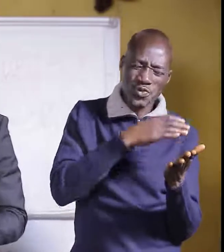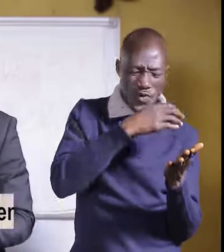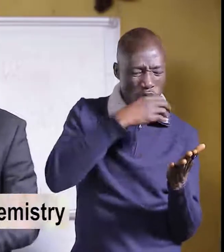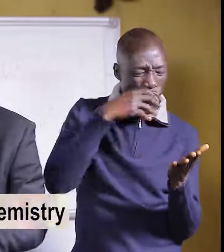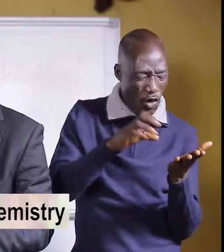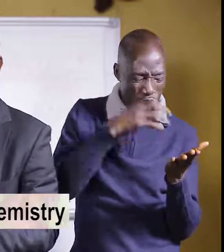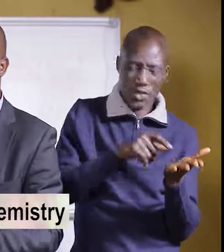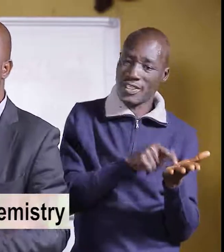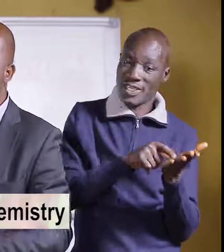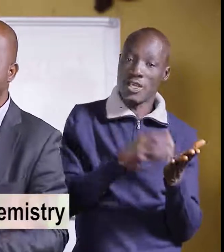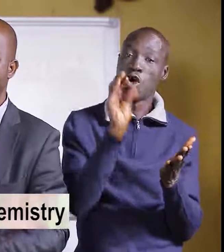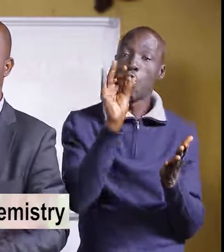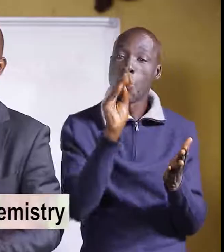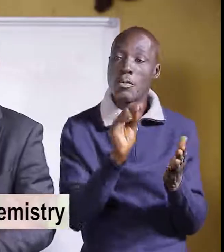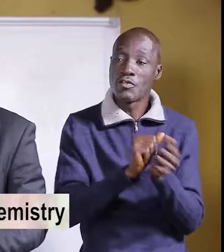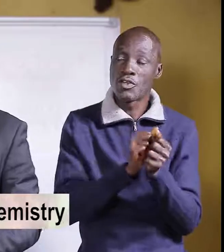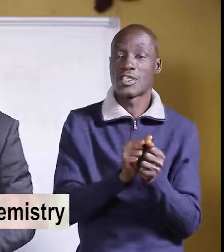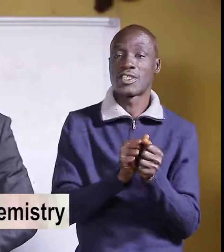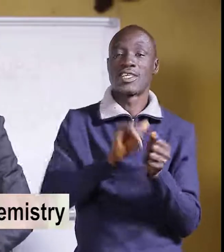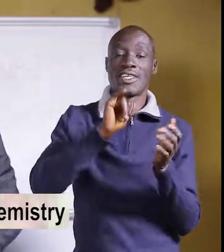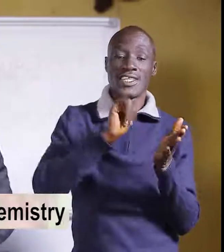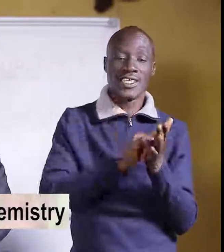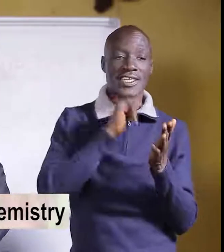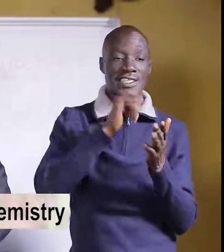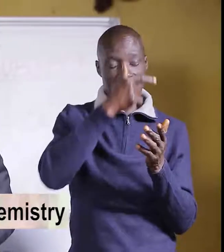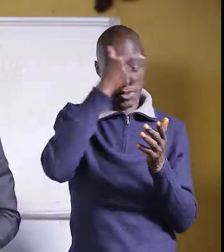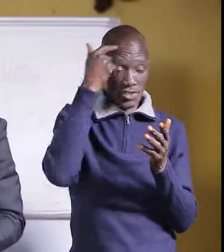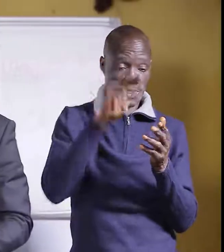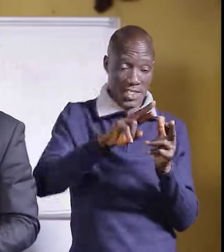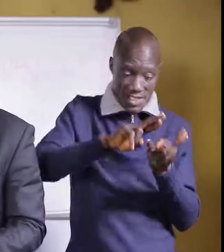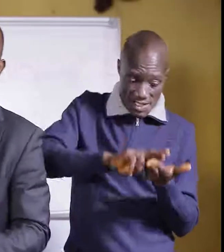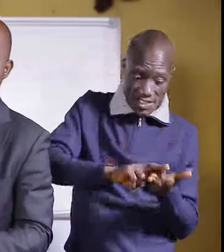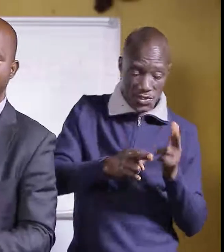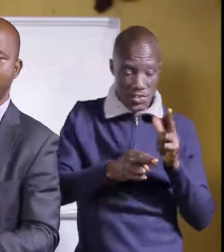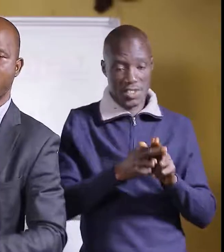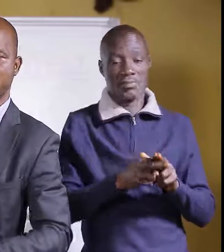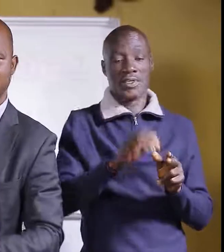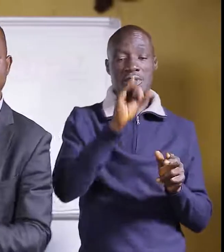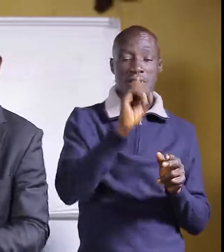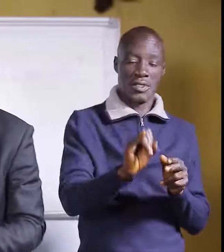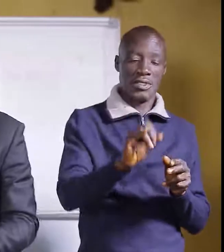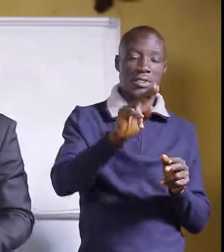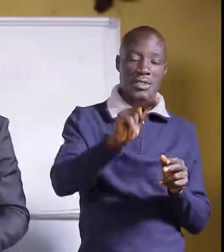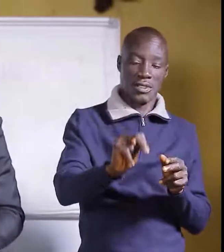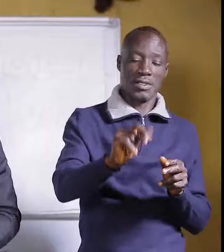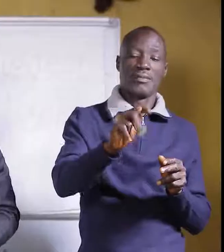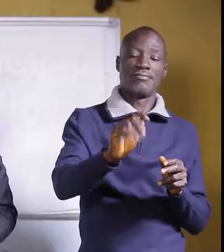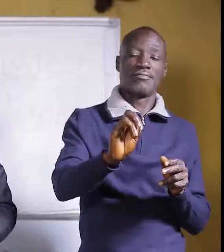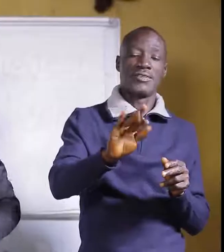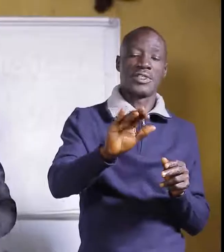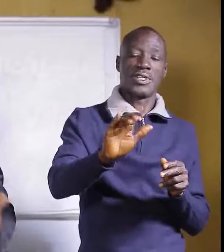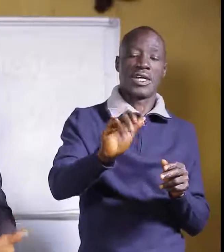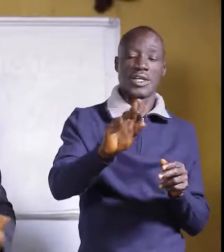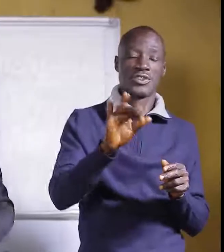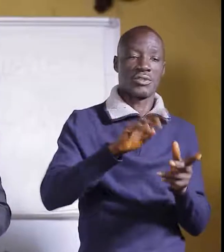hot sensation on that palm. That is because of the interaction between the detergent and water,